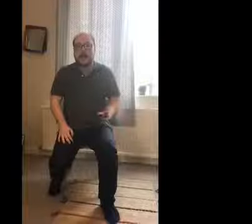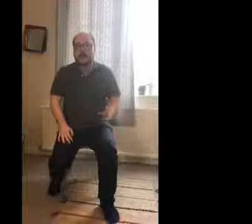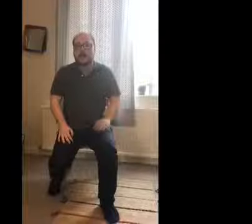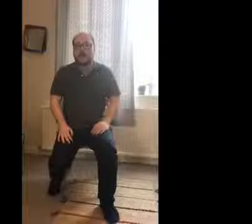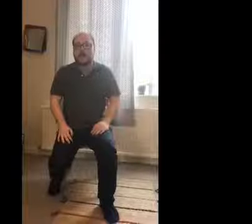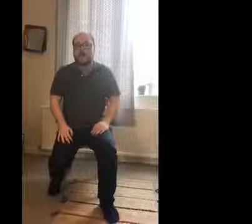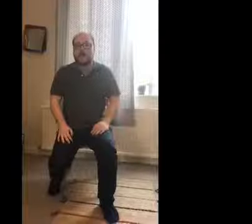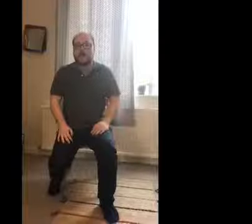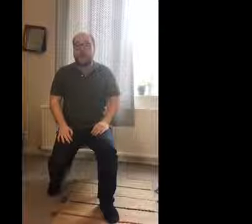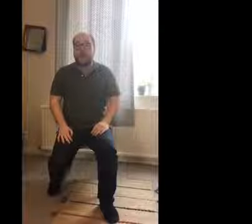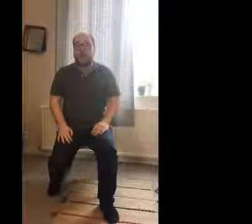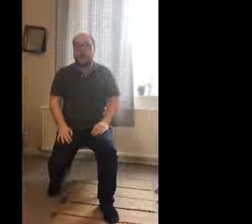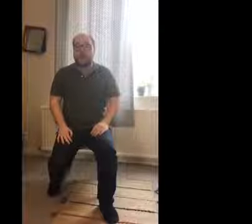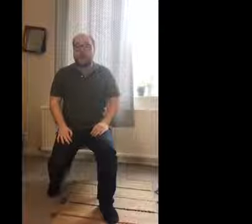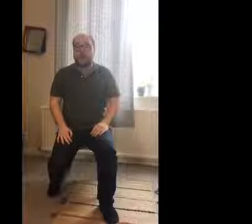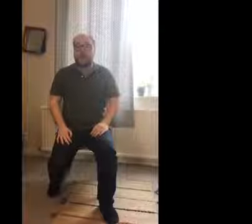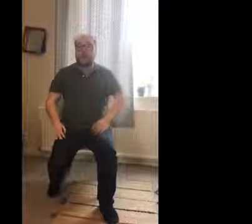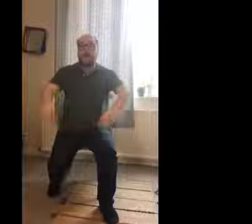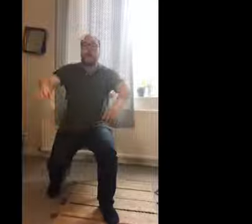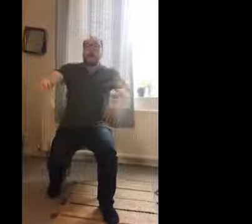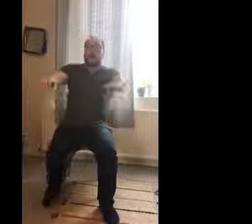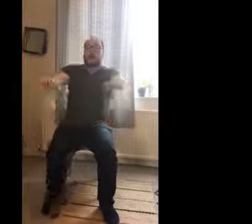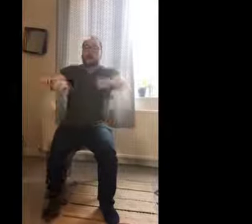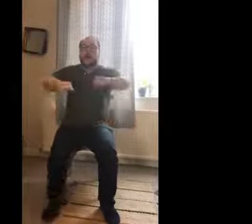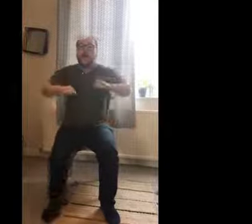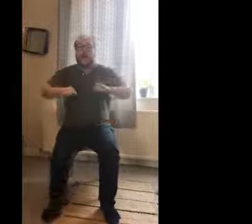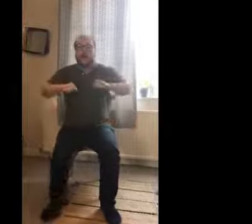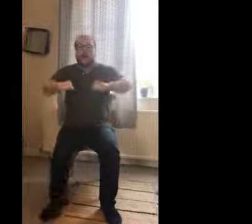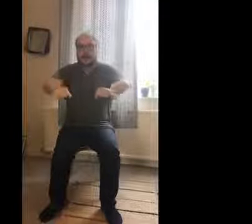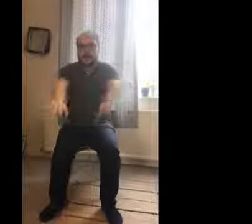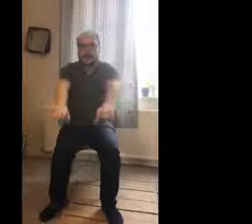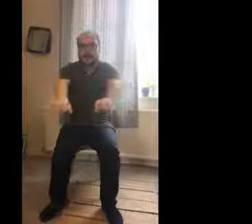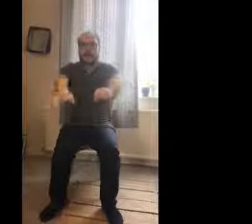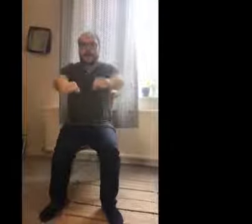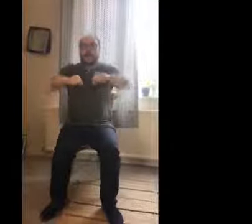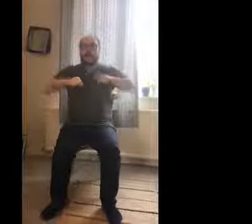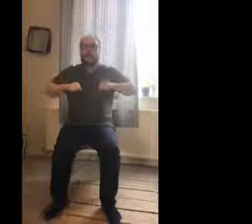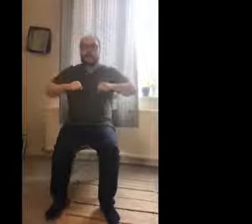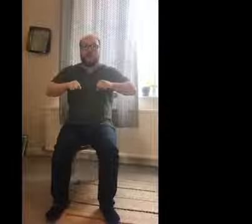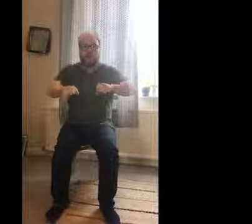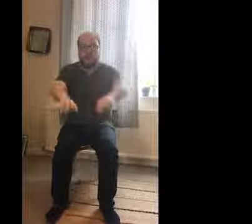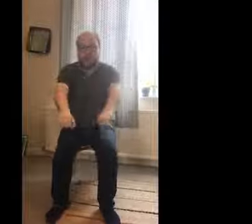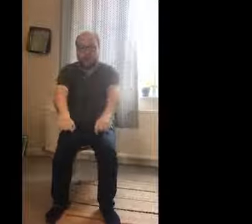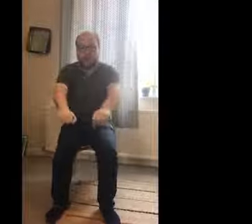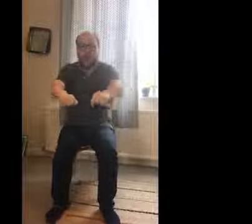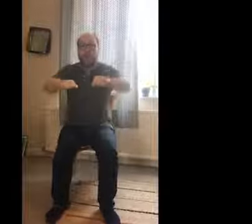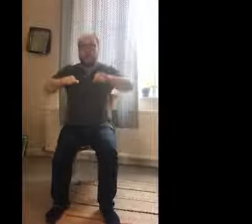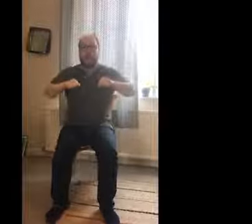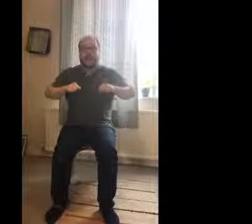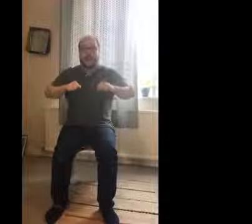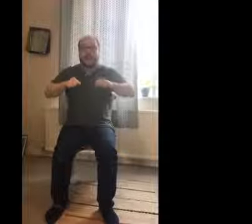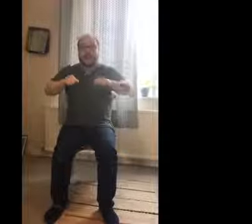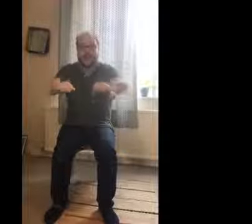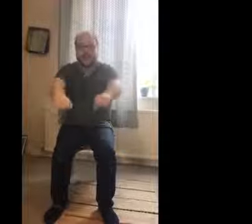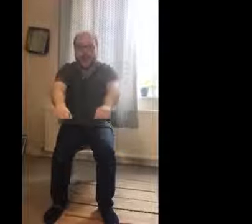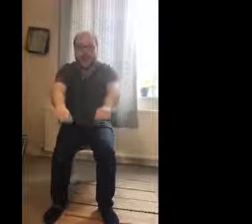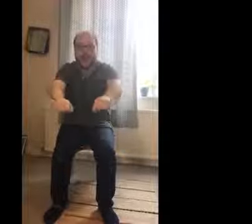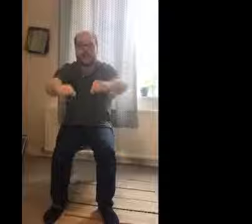Next is row, row, row your boat. So everybody get in your boats and grab your oars. It's time to go